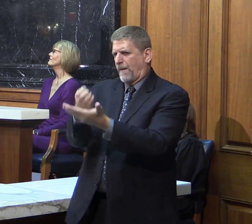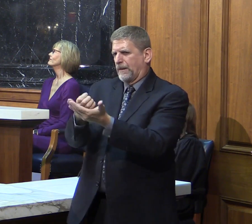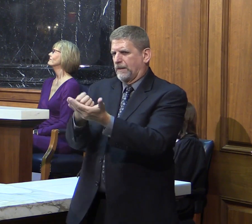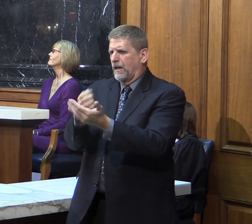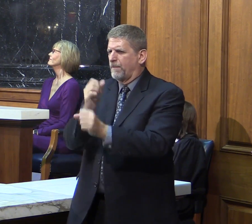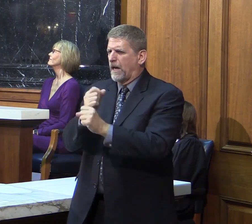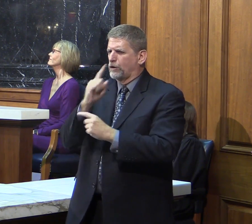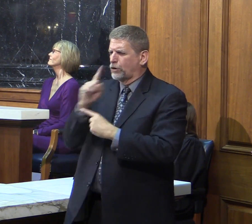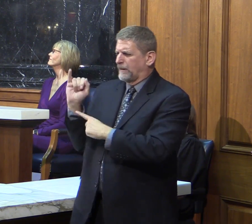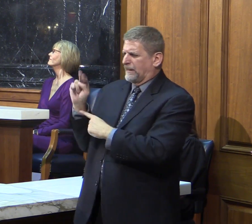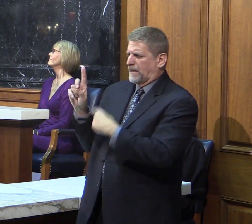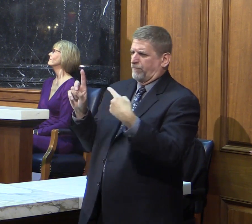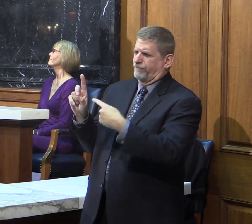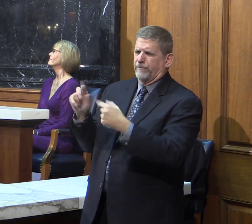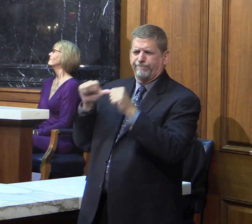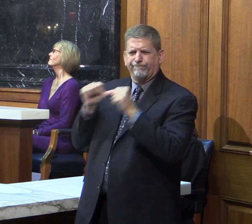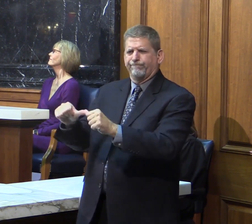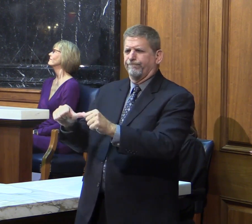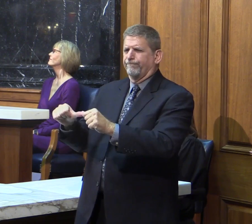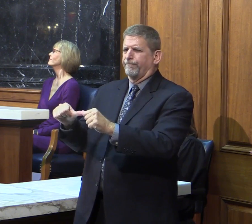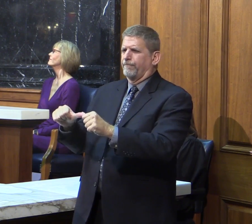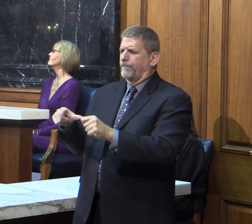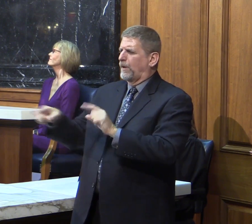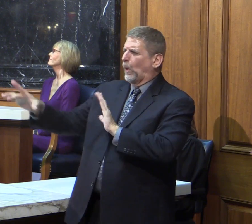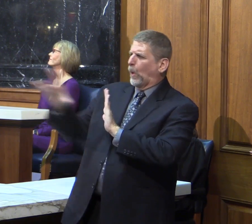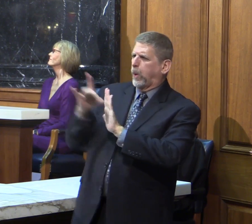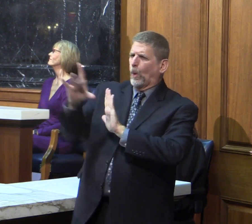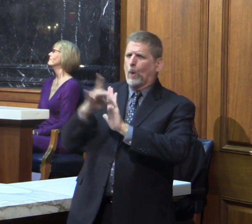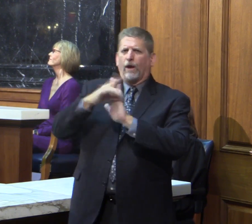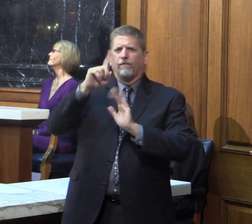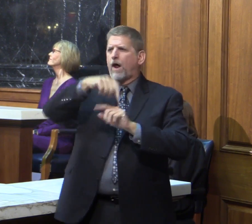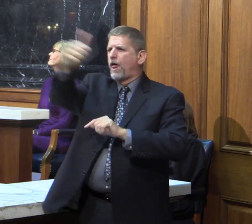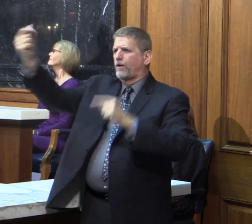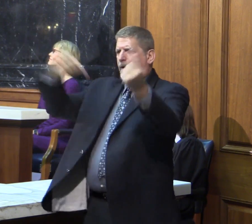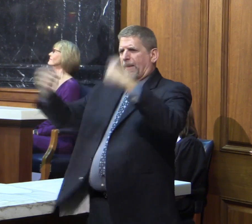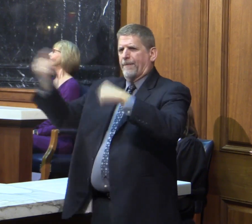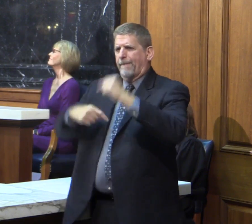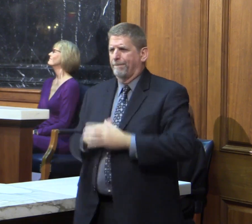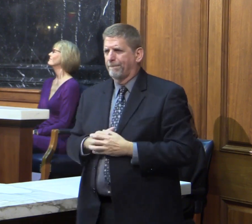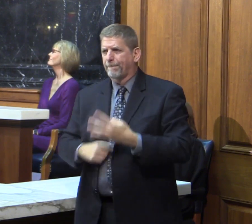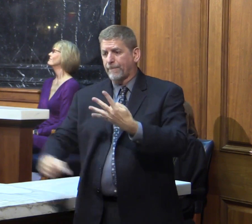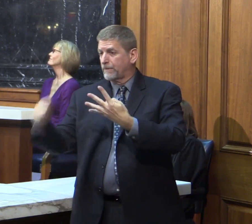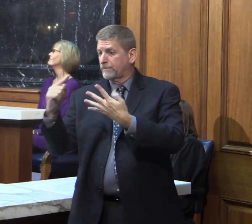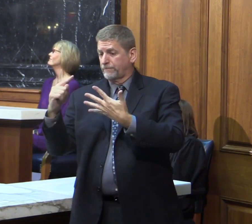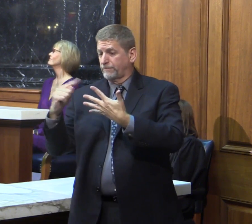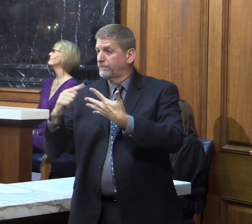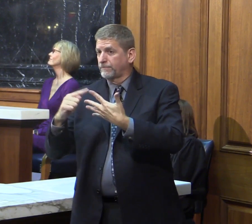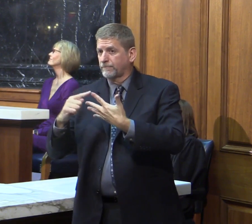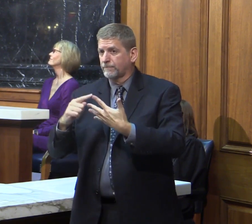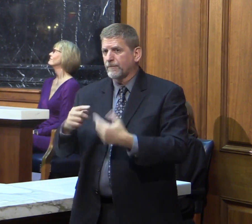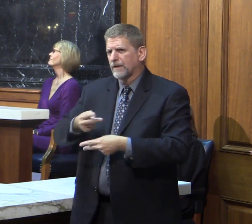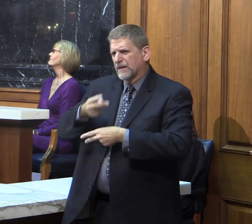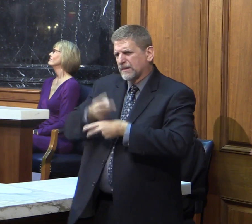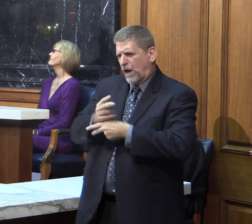Indiana remains a magnet for jobs. 2, fund a long-term roads and bridges plan that takes the greatest